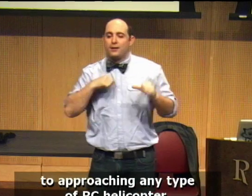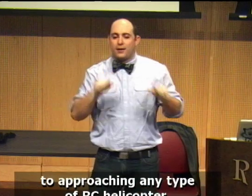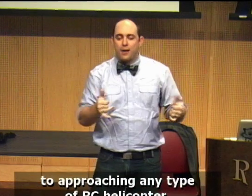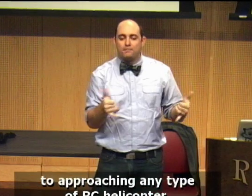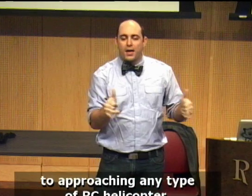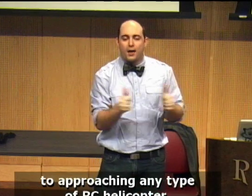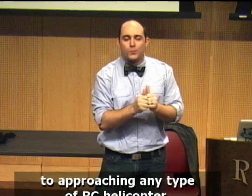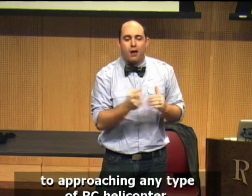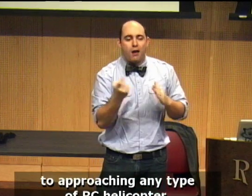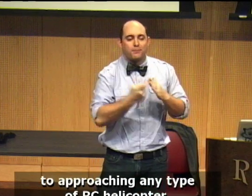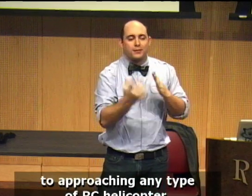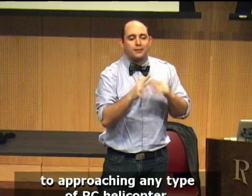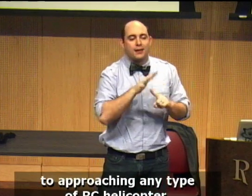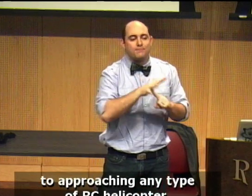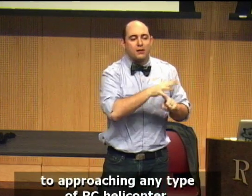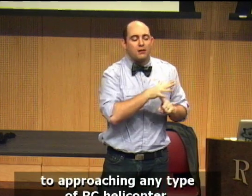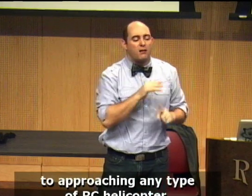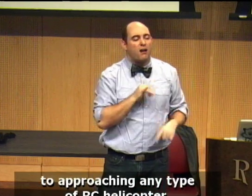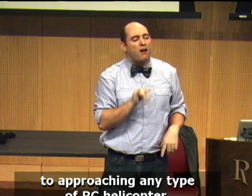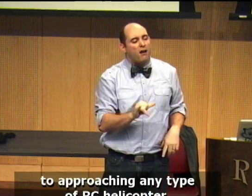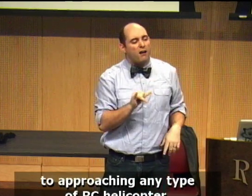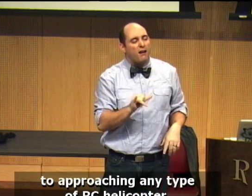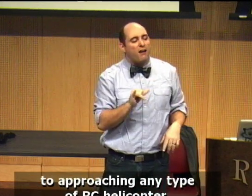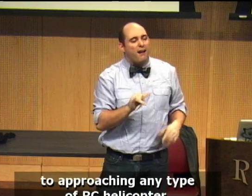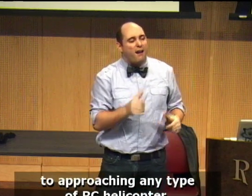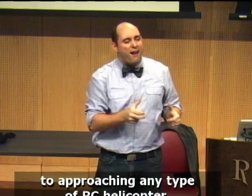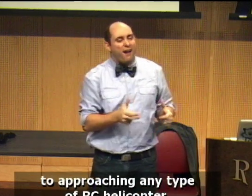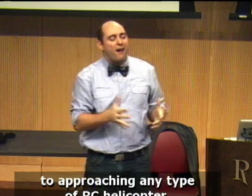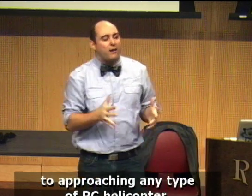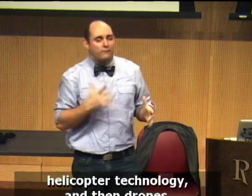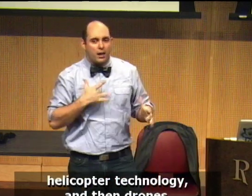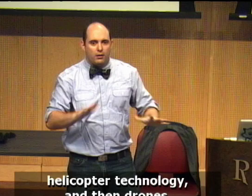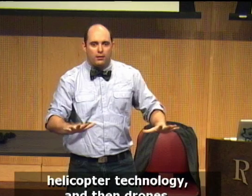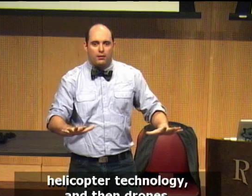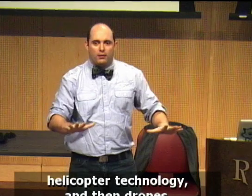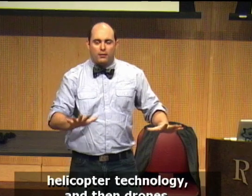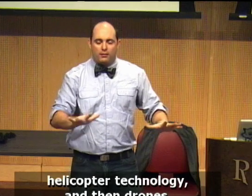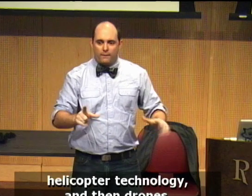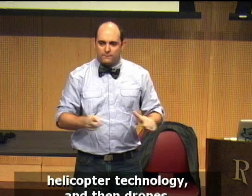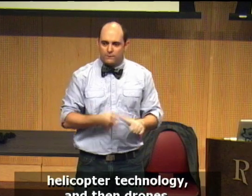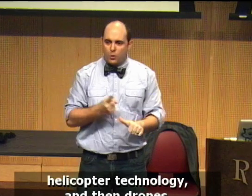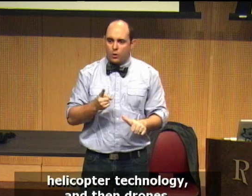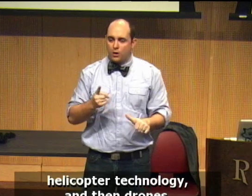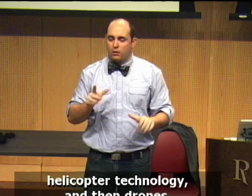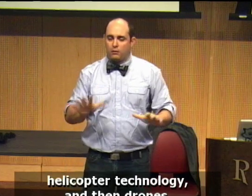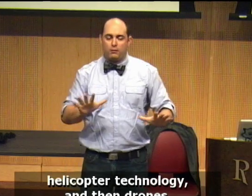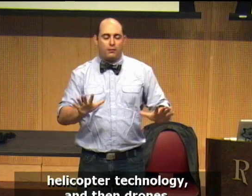approaching any type of RC helicopter technology, and then drones.